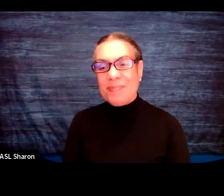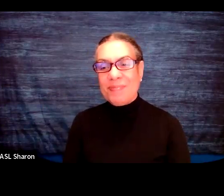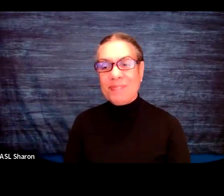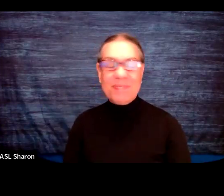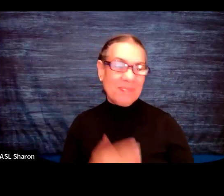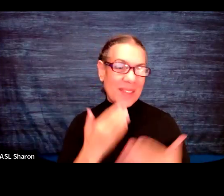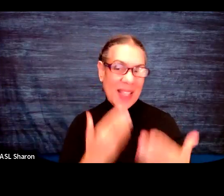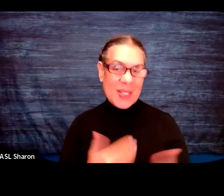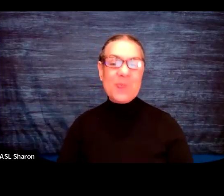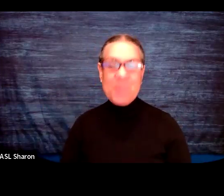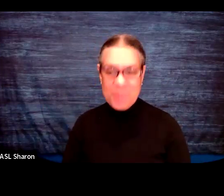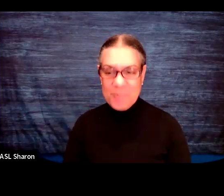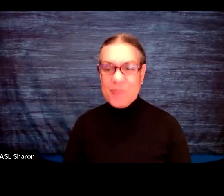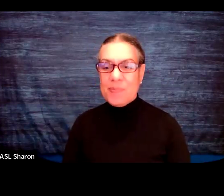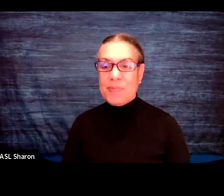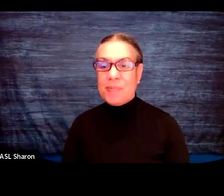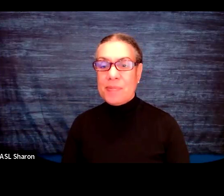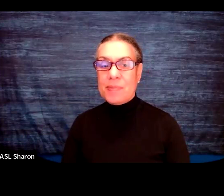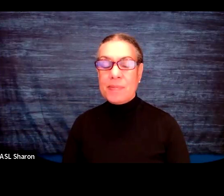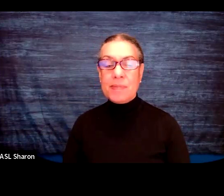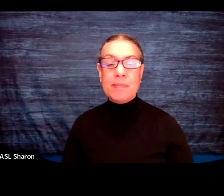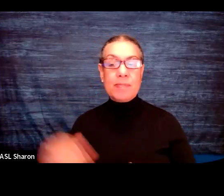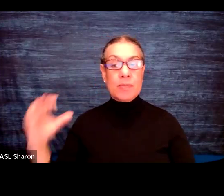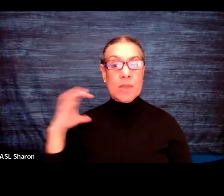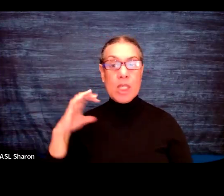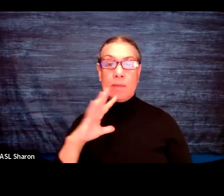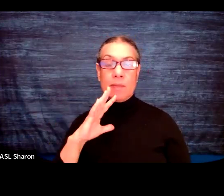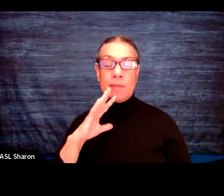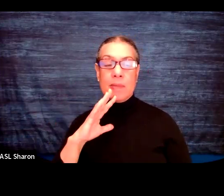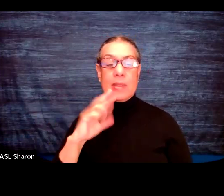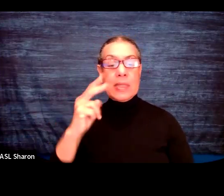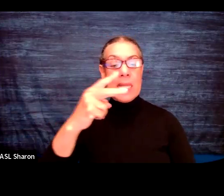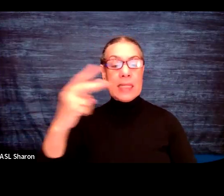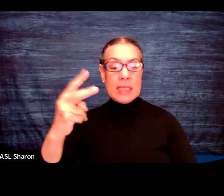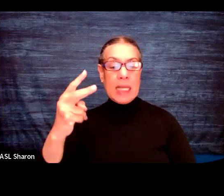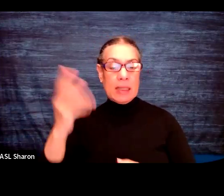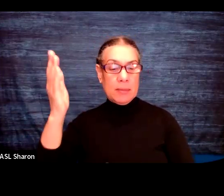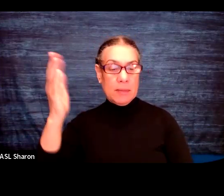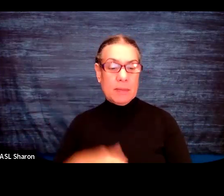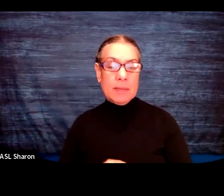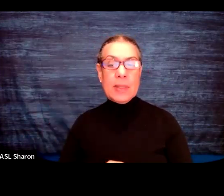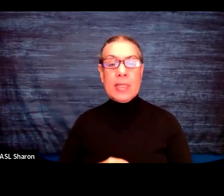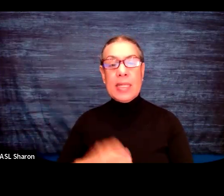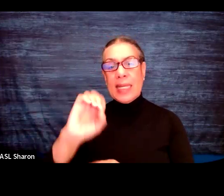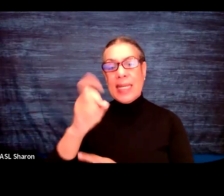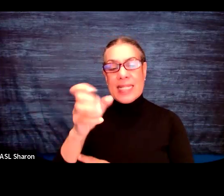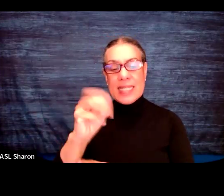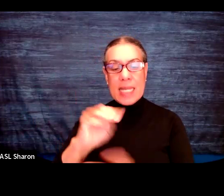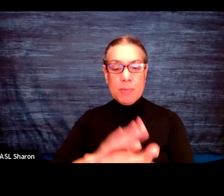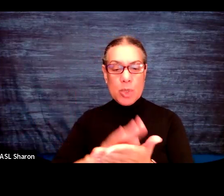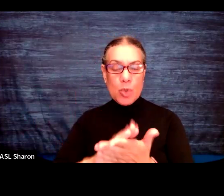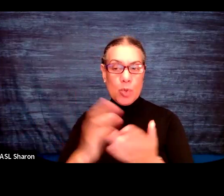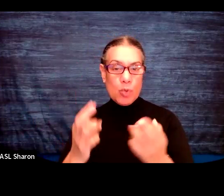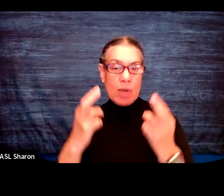Thank you. Okay. So our second presentation will be an exam schools admission policy recommendation. I'll invite Chief of